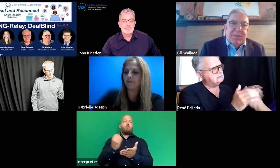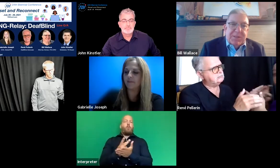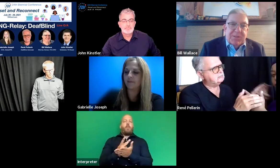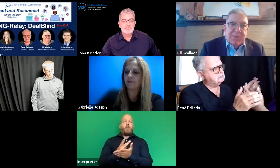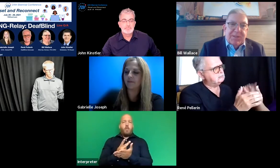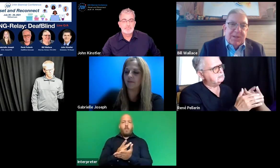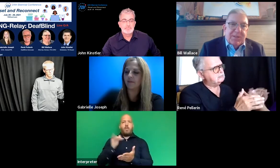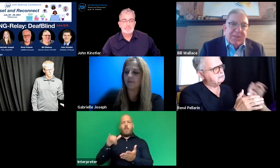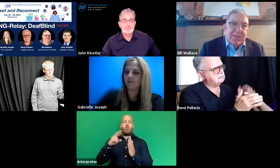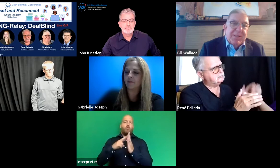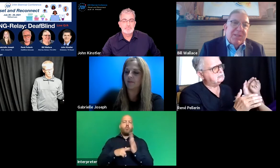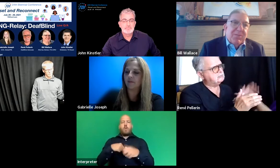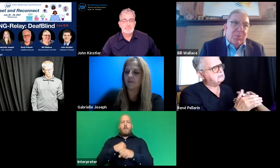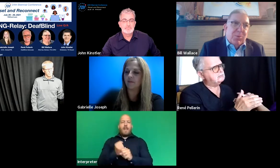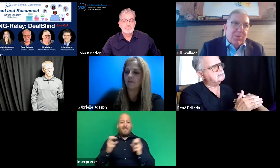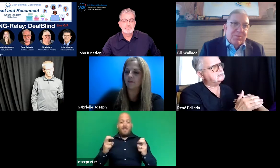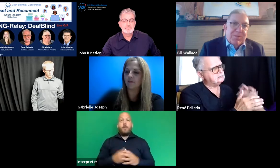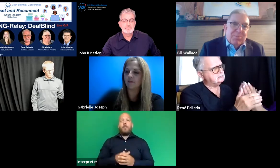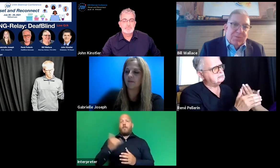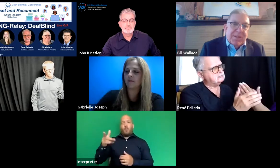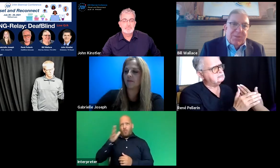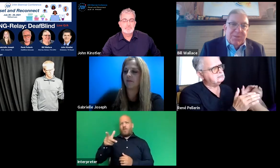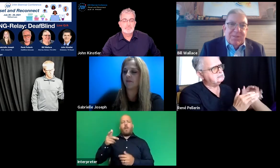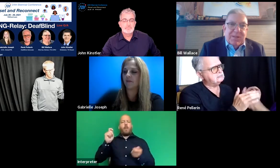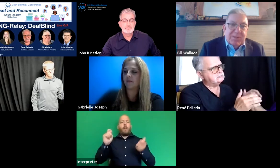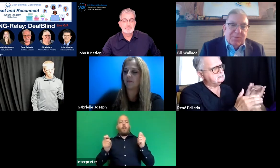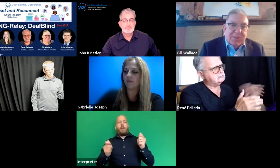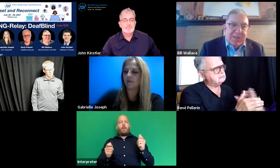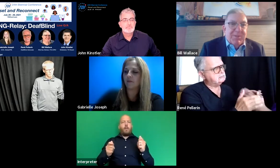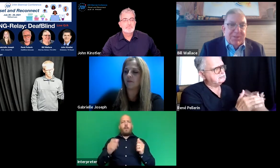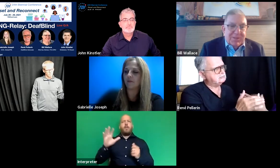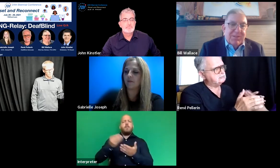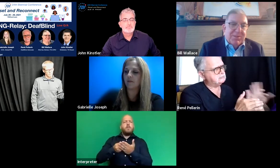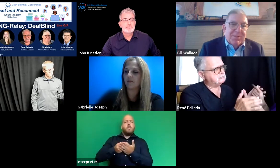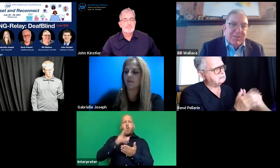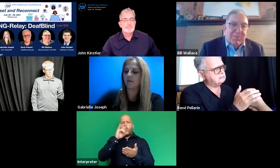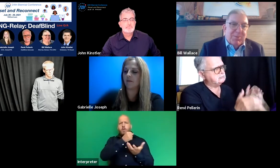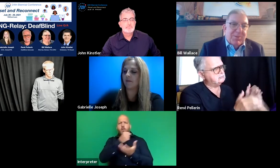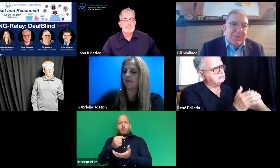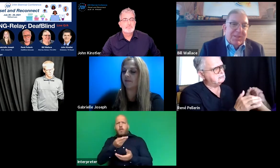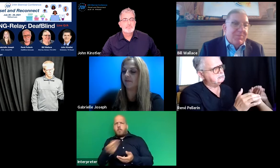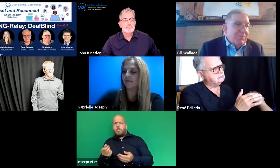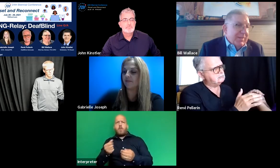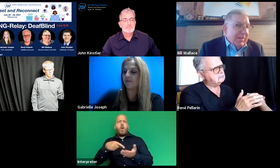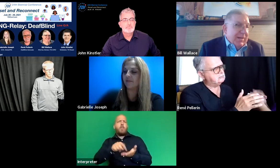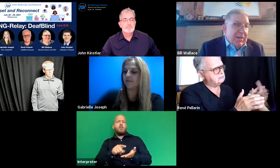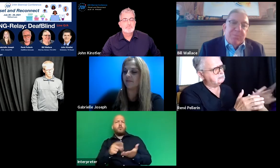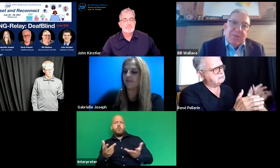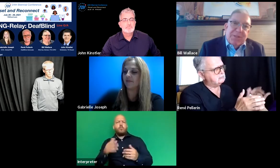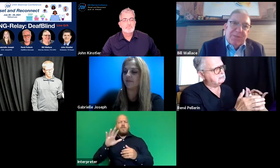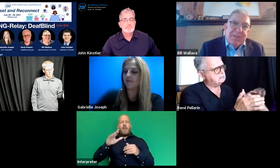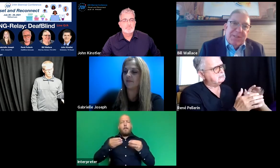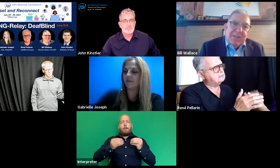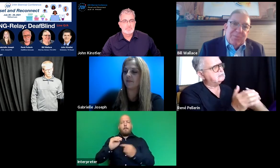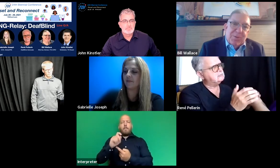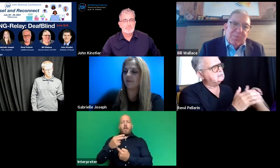the compensation methodology for the providers of IP relay, which is T-Mobile today. But